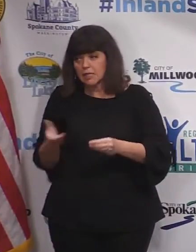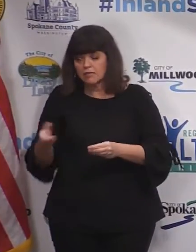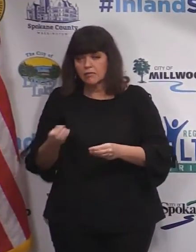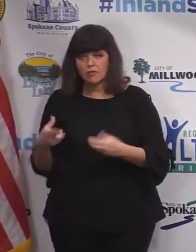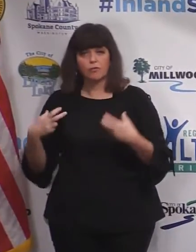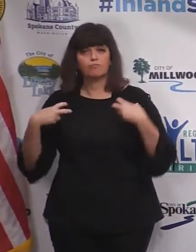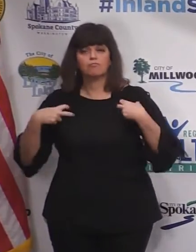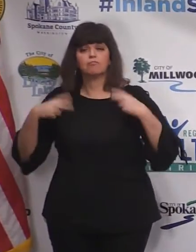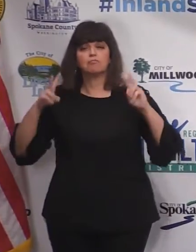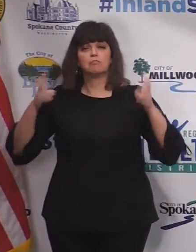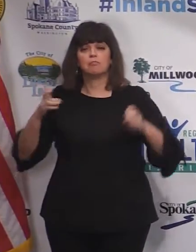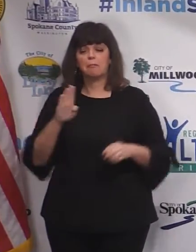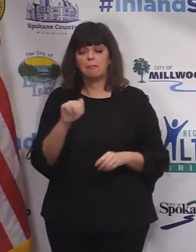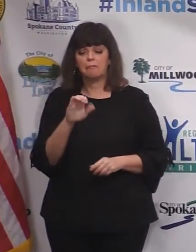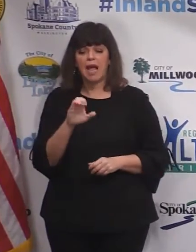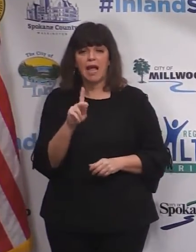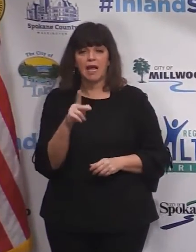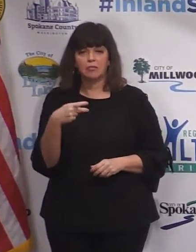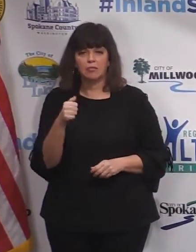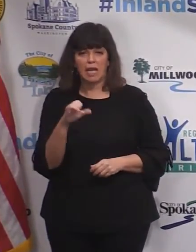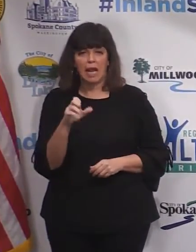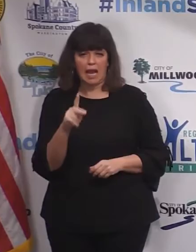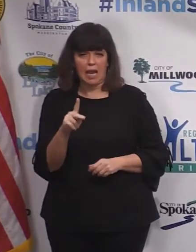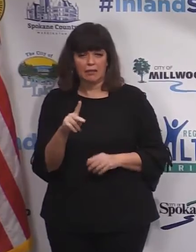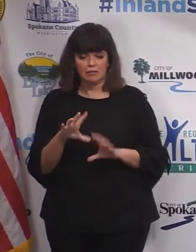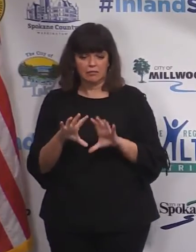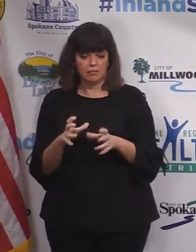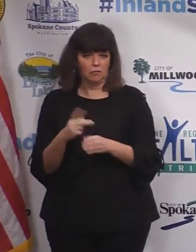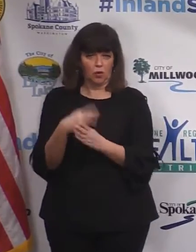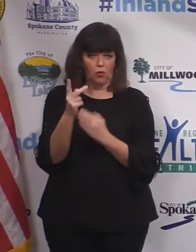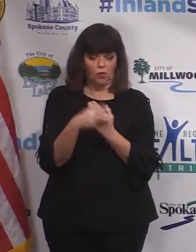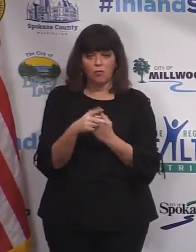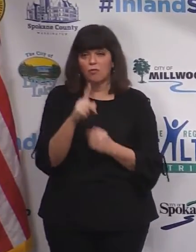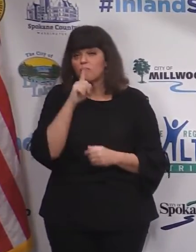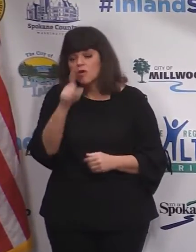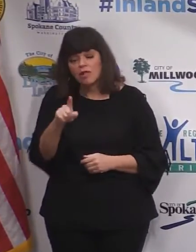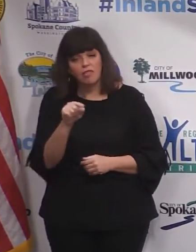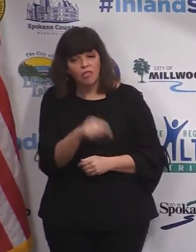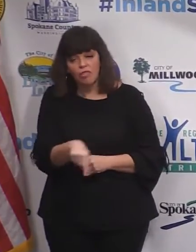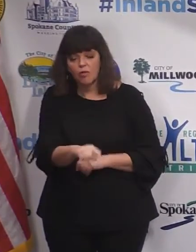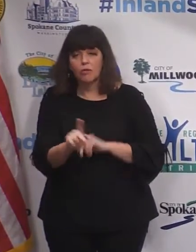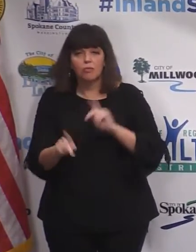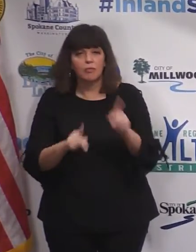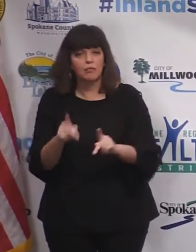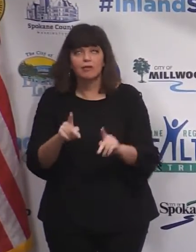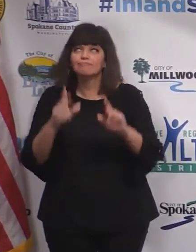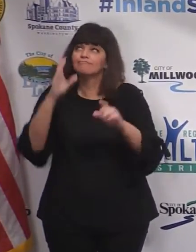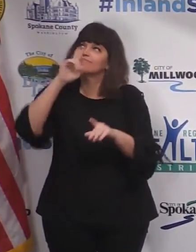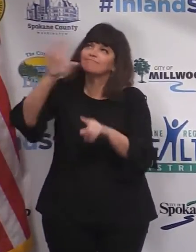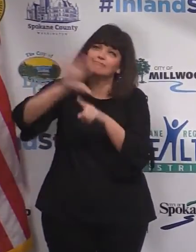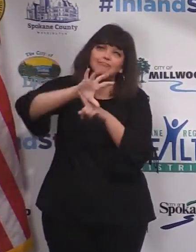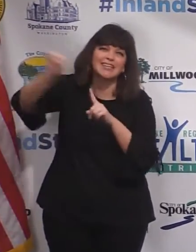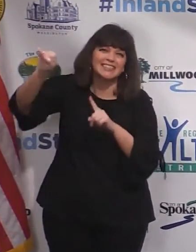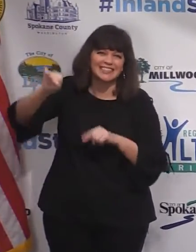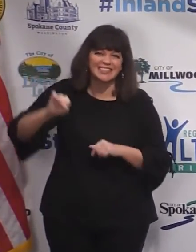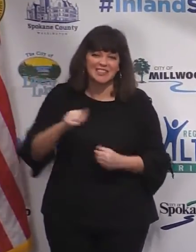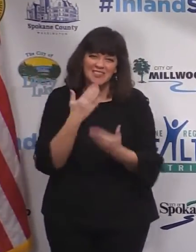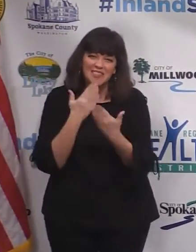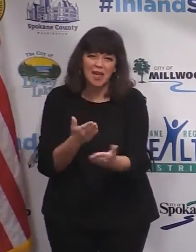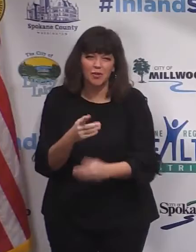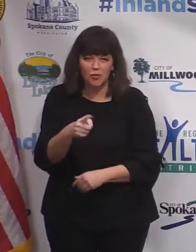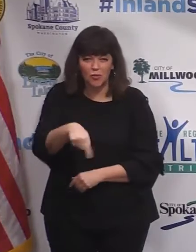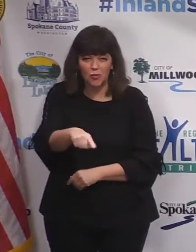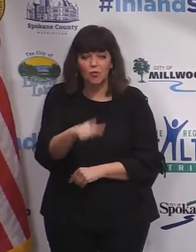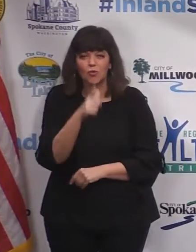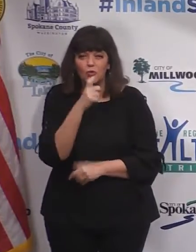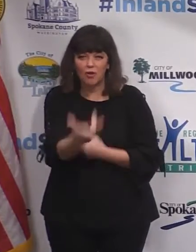the past several weeks. And those folks are amazing, and if you're a part of that program, thank you. We expanded our mobile market events to